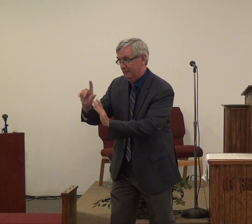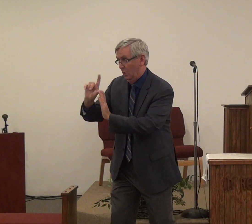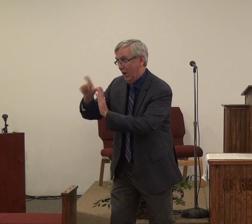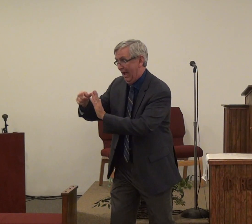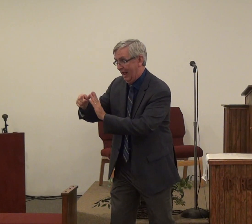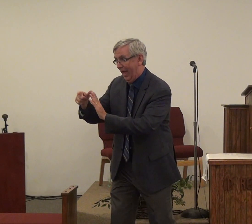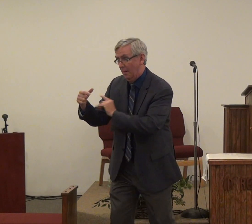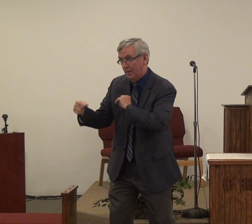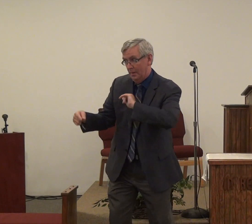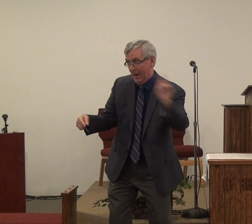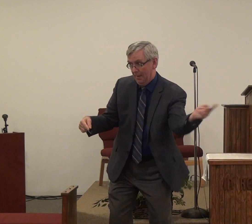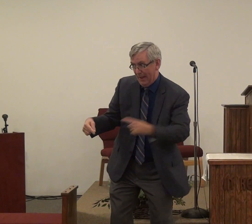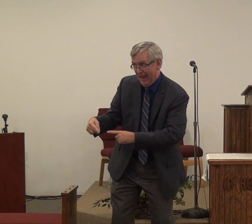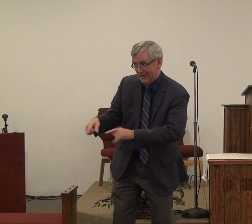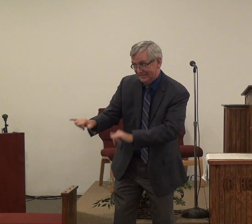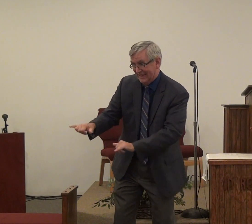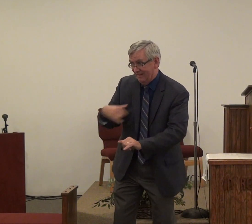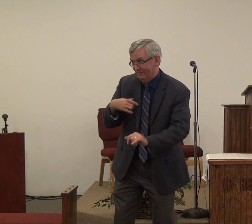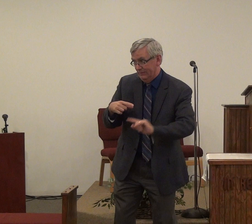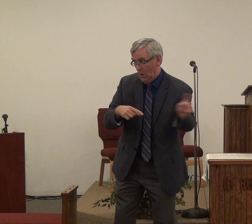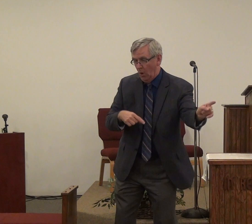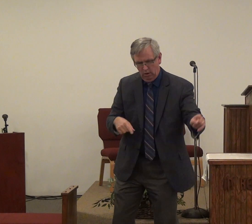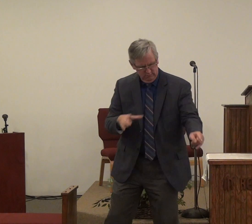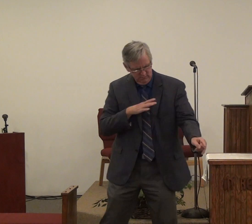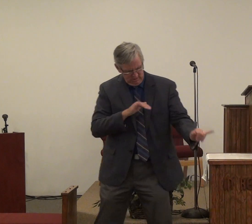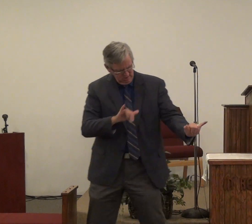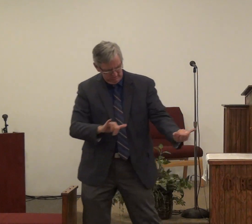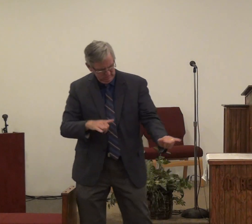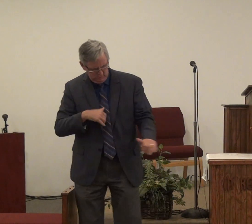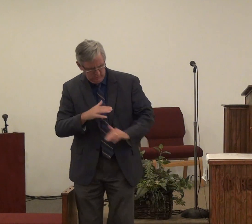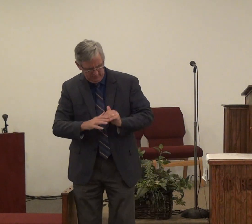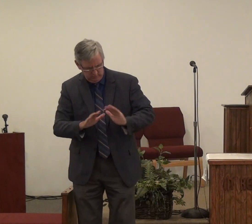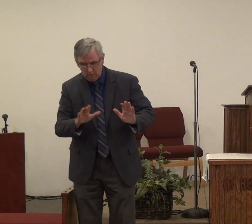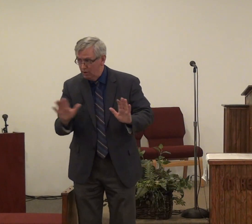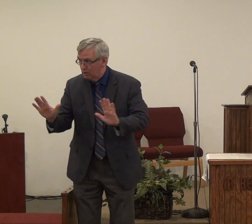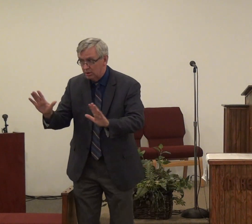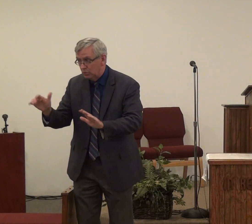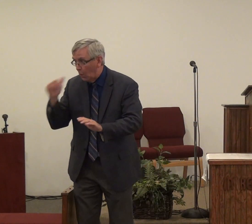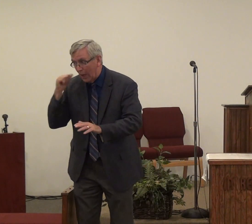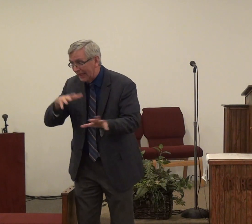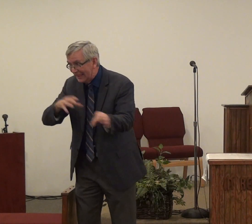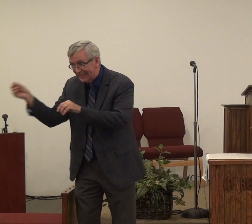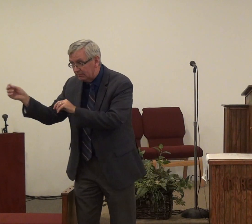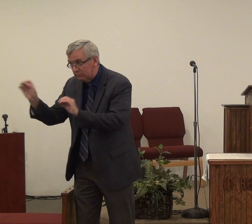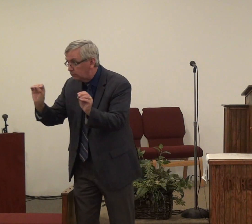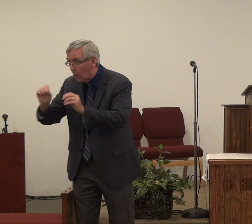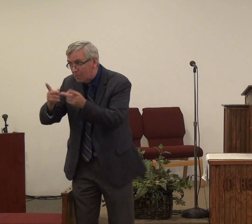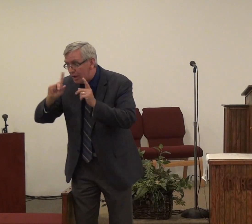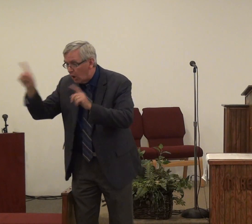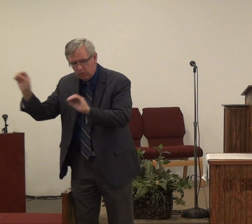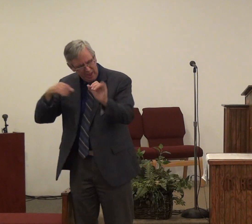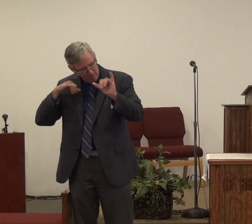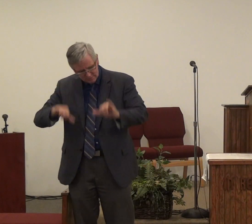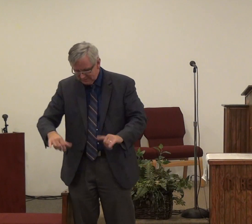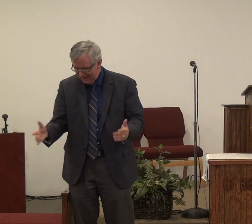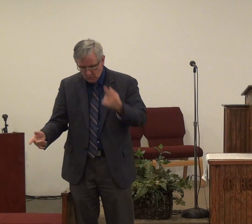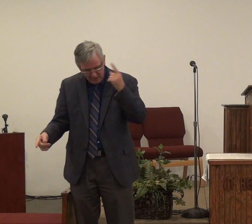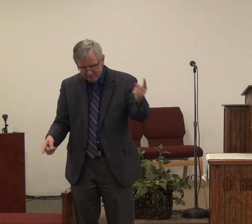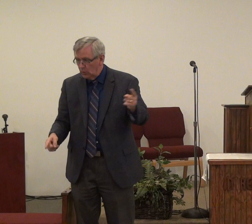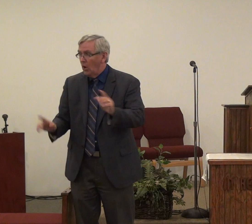for a minute. Don't, just stay here for a little while. I'll be right back. Just stay here. Don't go anywhere. And he says, I'll stay. And I'll be right here. She says,